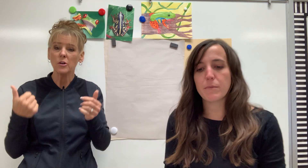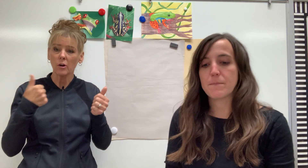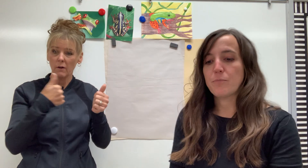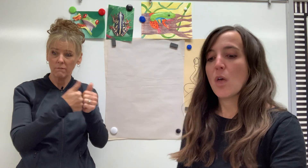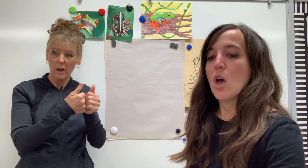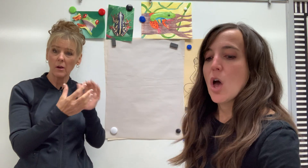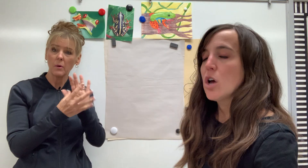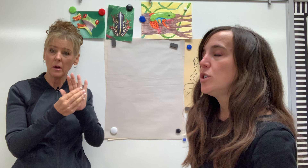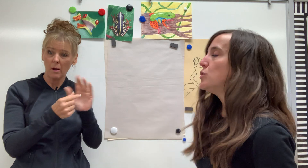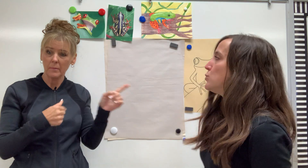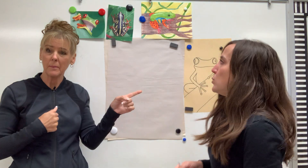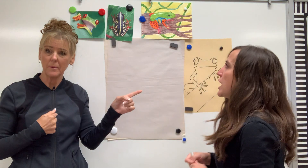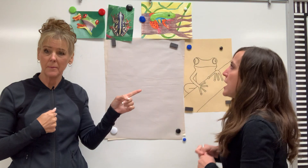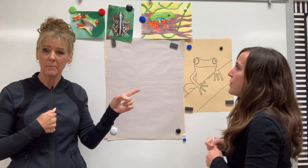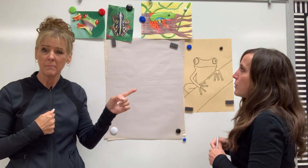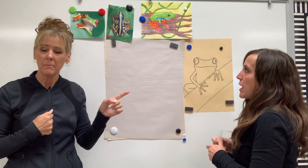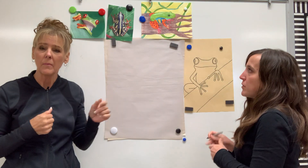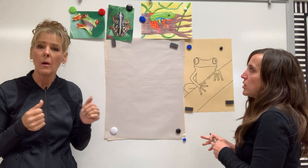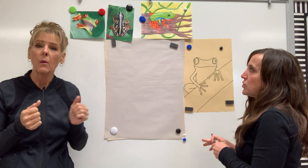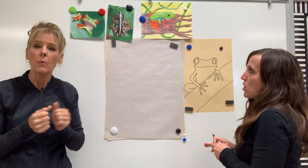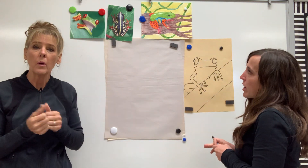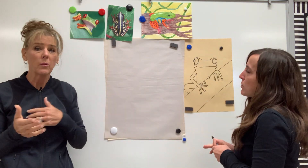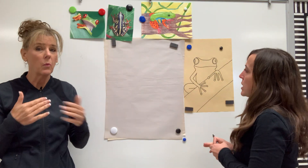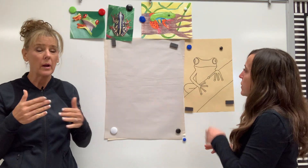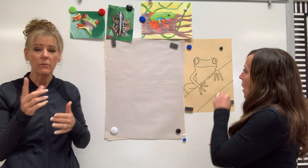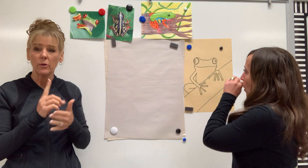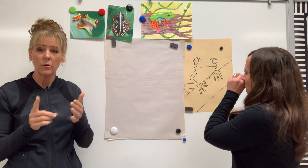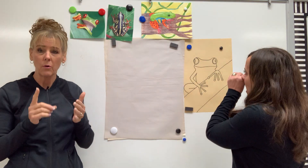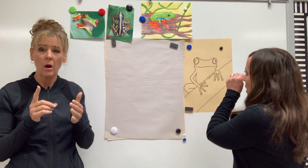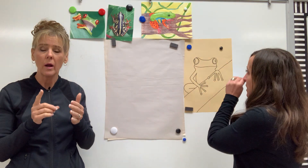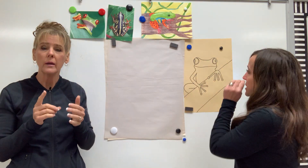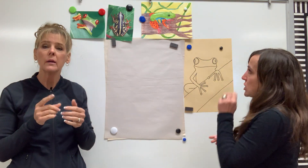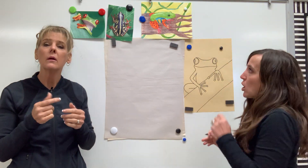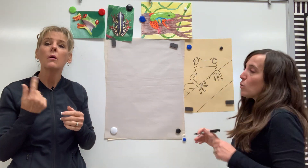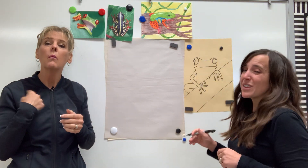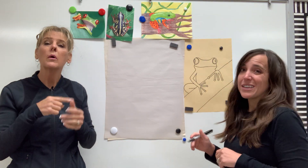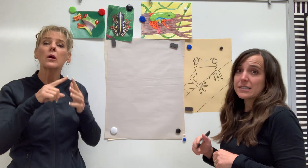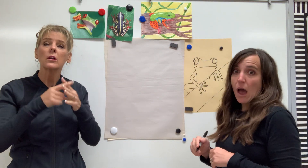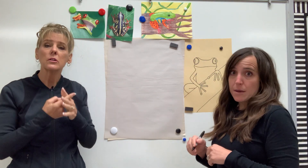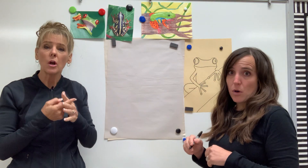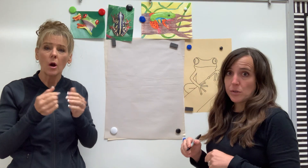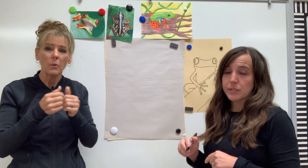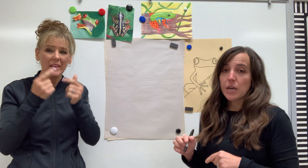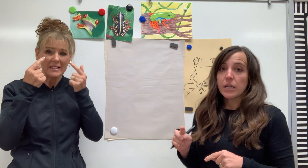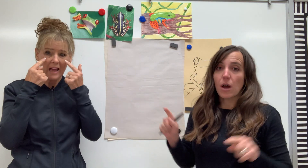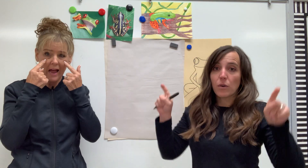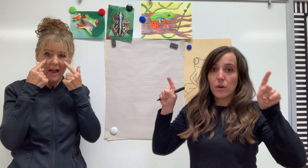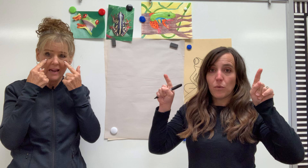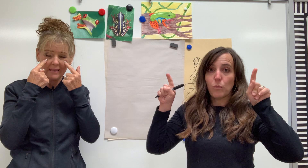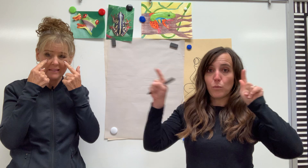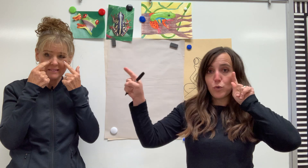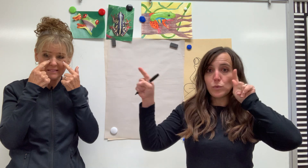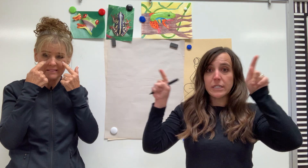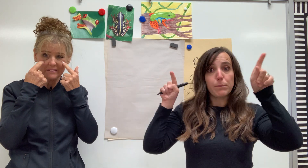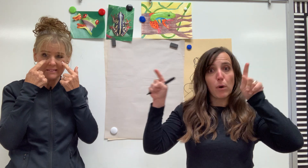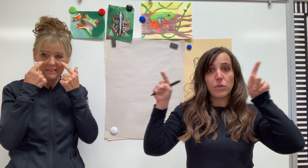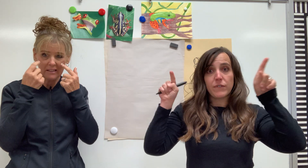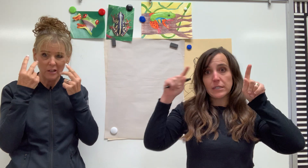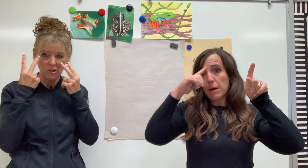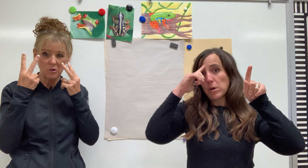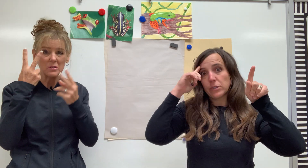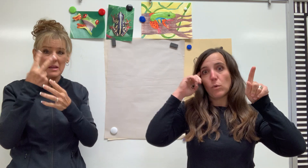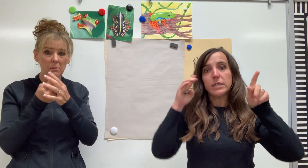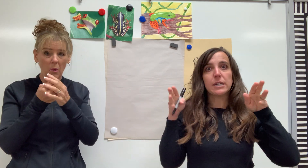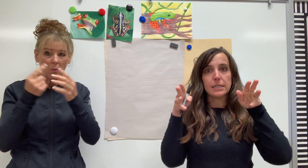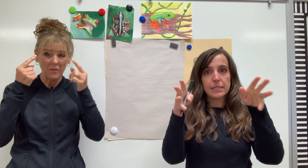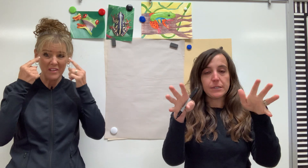along with me. With whatever you're drawing with, we are gonna start with his eyeballs. Now, you see both of